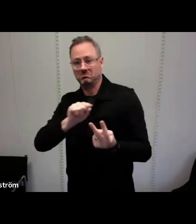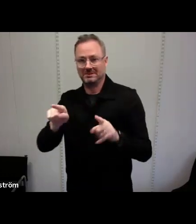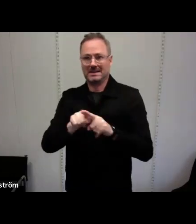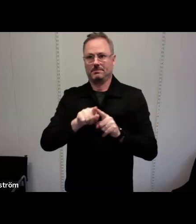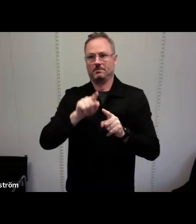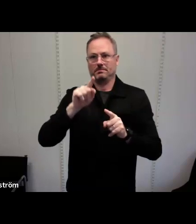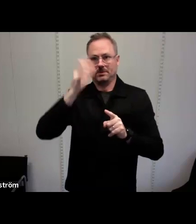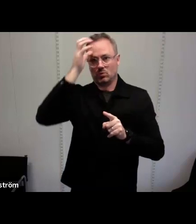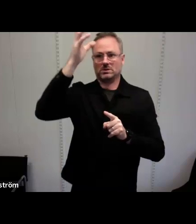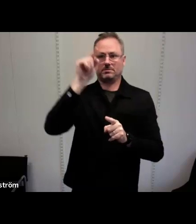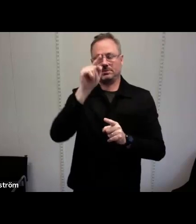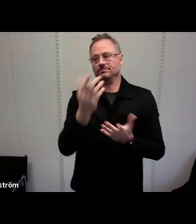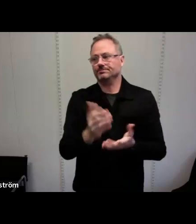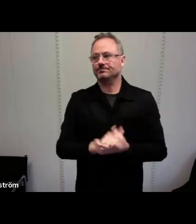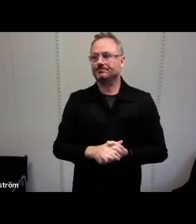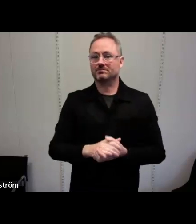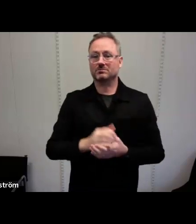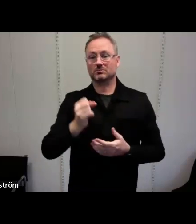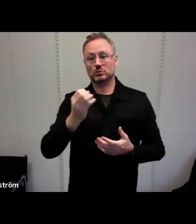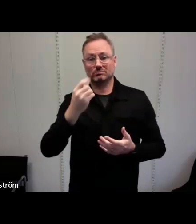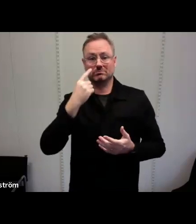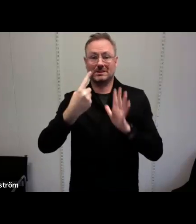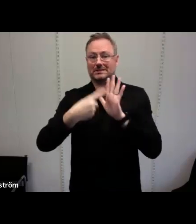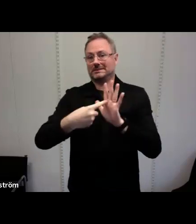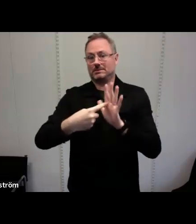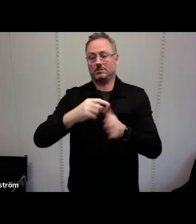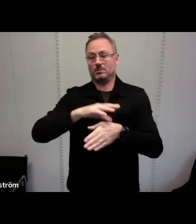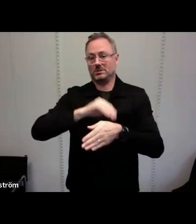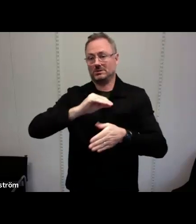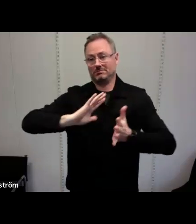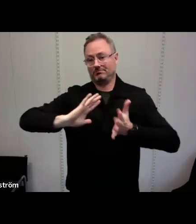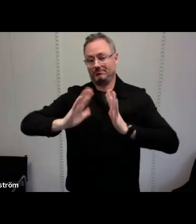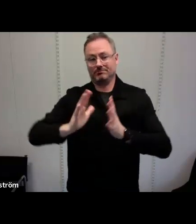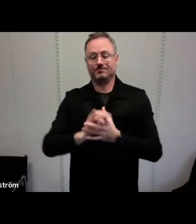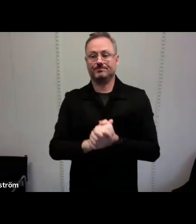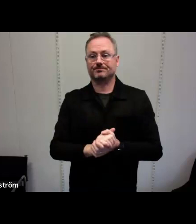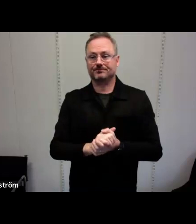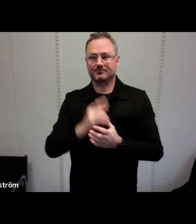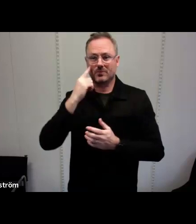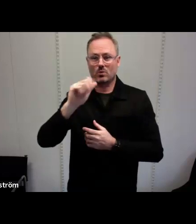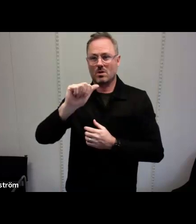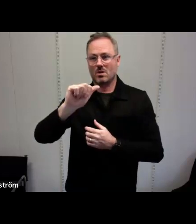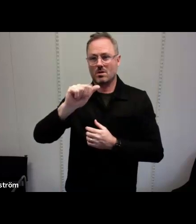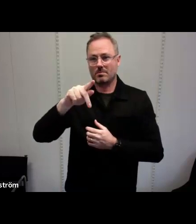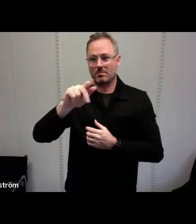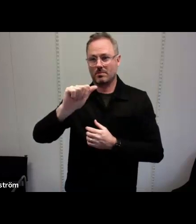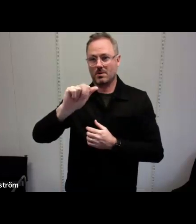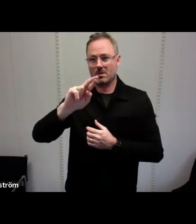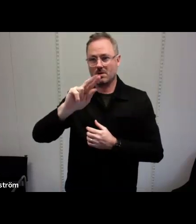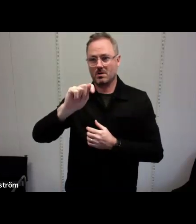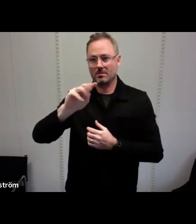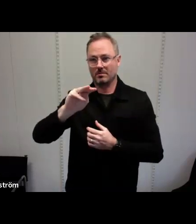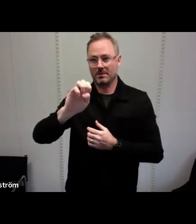produced, which are considered acceptable because they all express the same concept as the original. So an example in Swedish